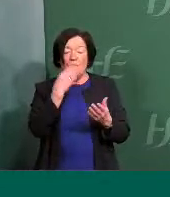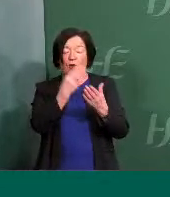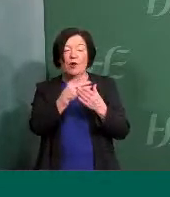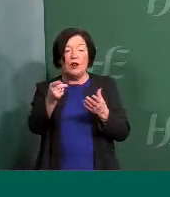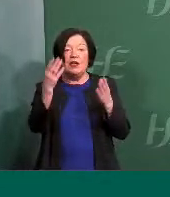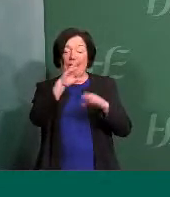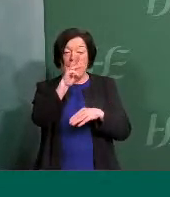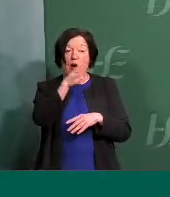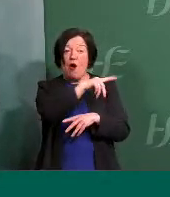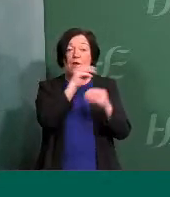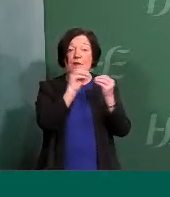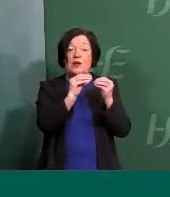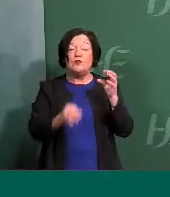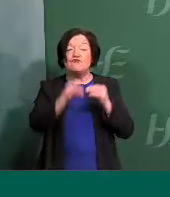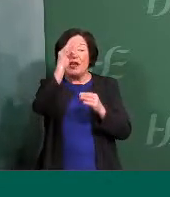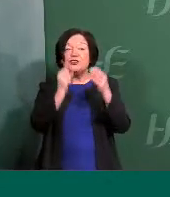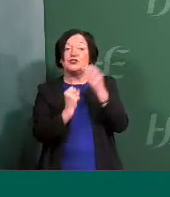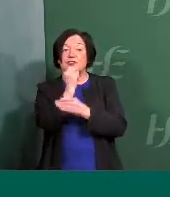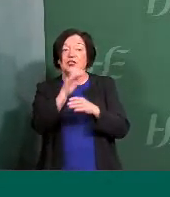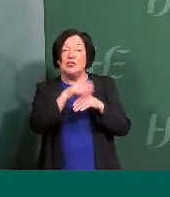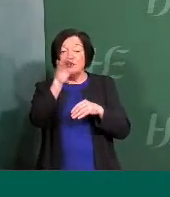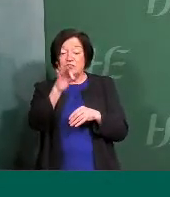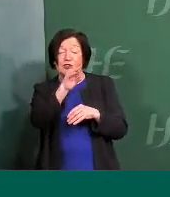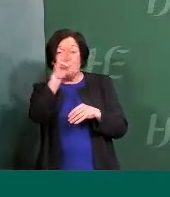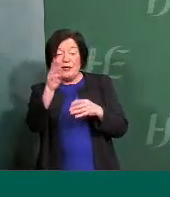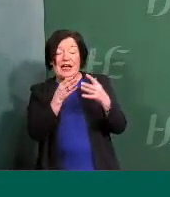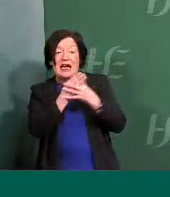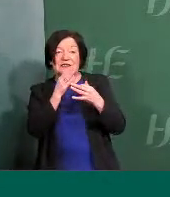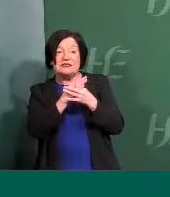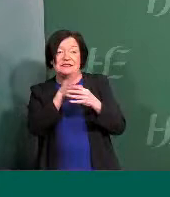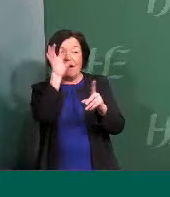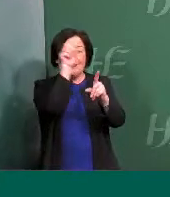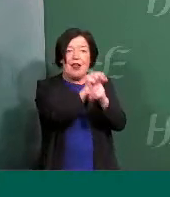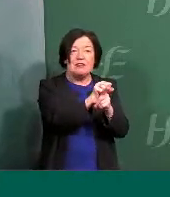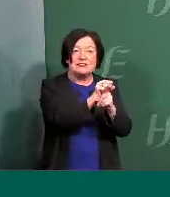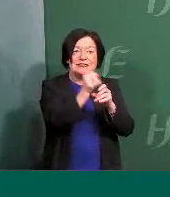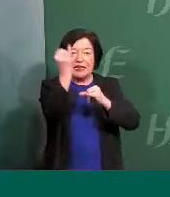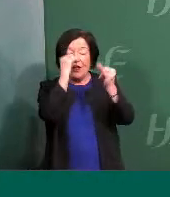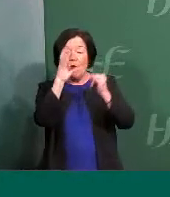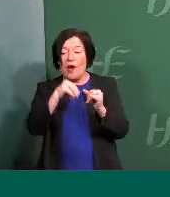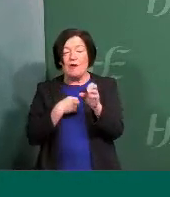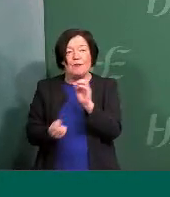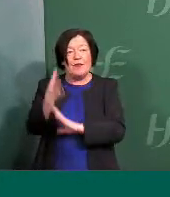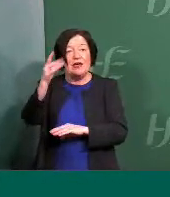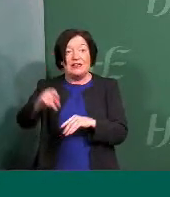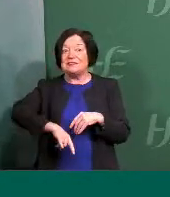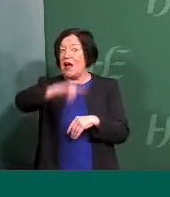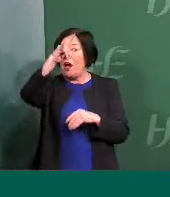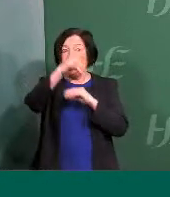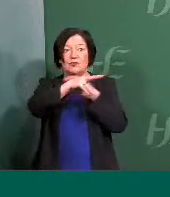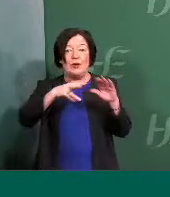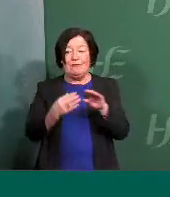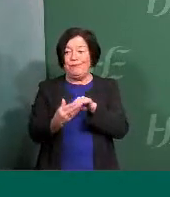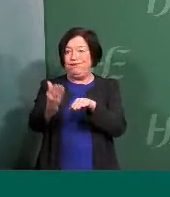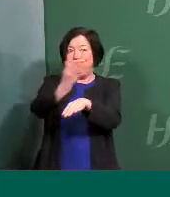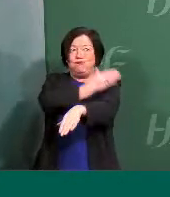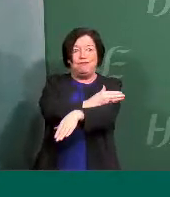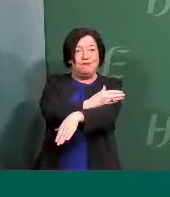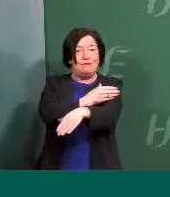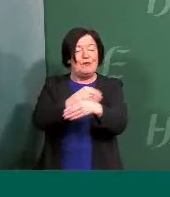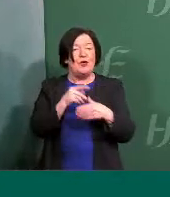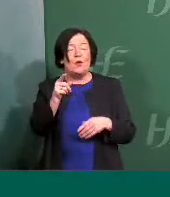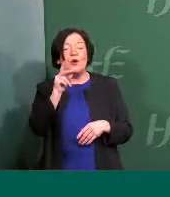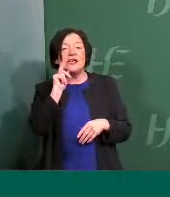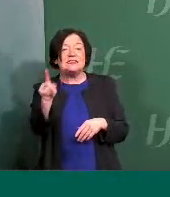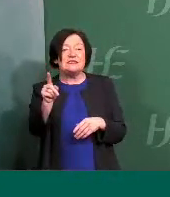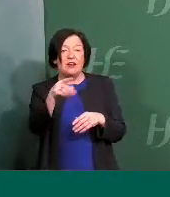up, and Paul made reference to the great success that is the GP Access to Diagnostics initiative. The reason I've put it up is because we've had the highest week ever in the past week. So we